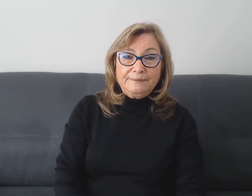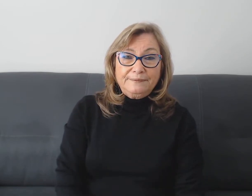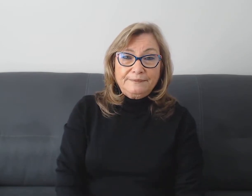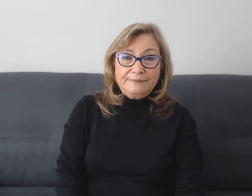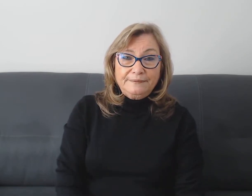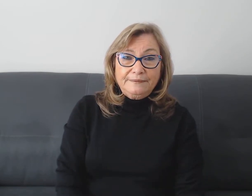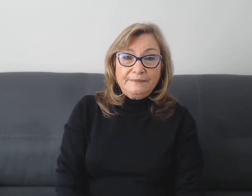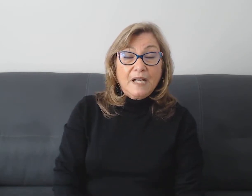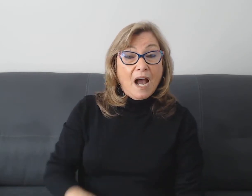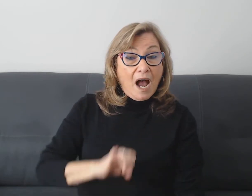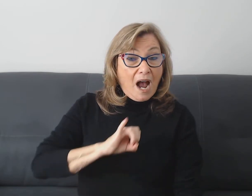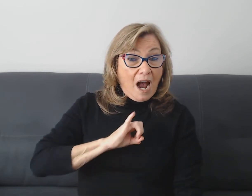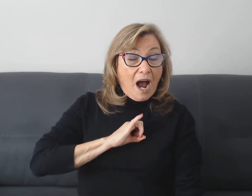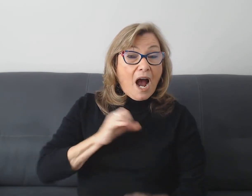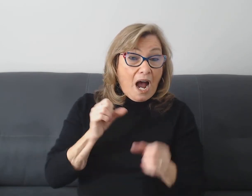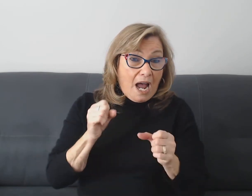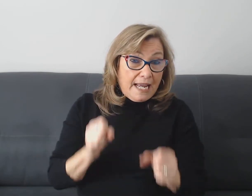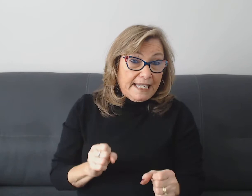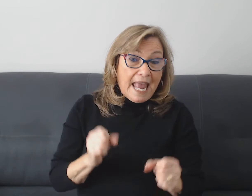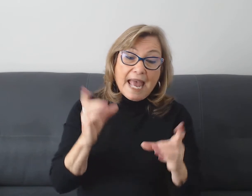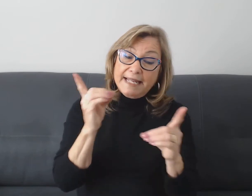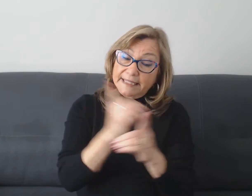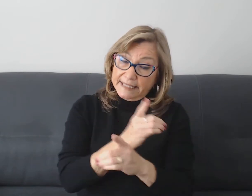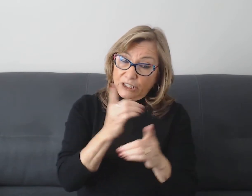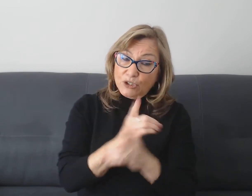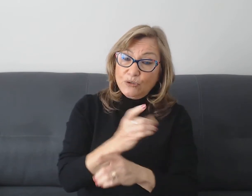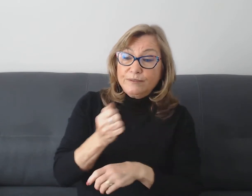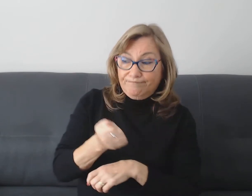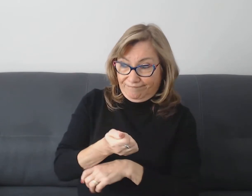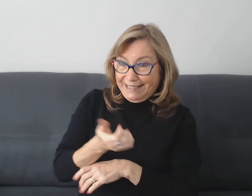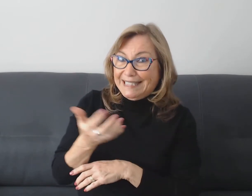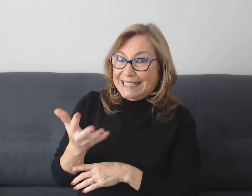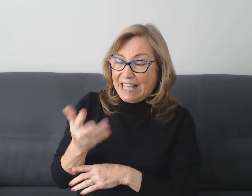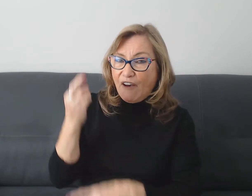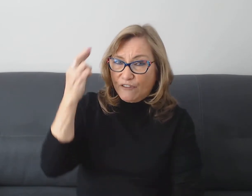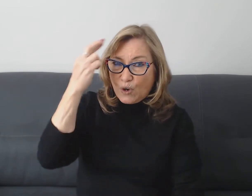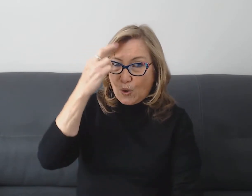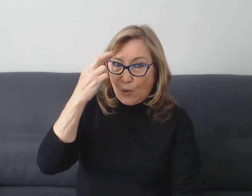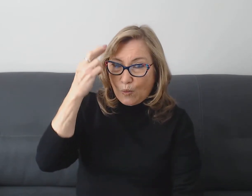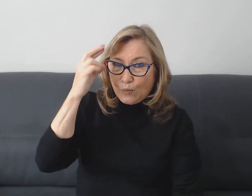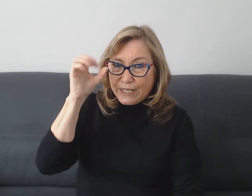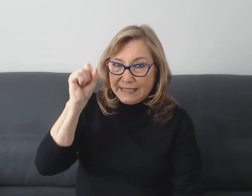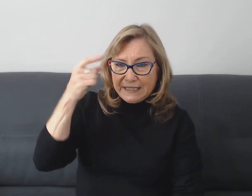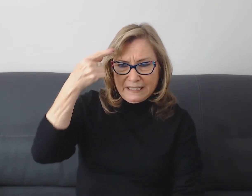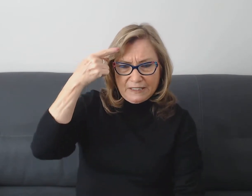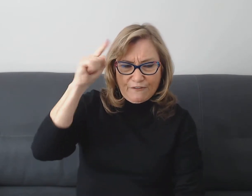five, I can deduce several reasons for his strange behavior.